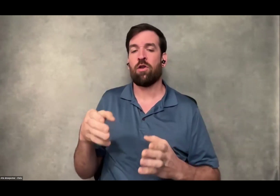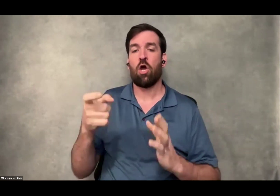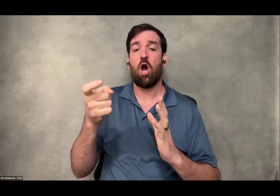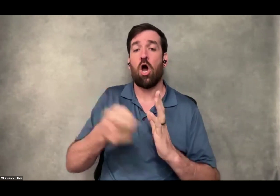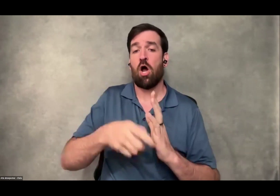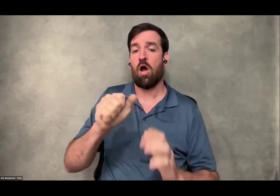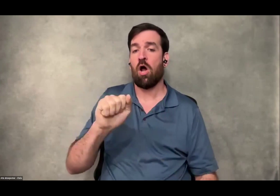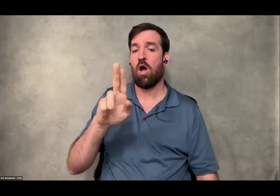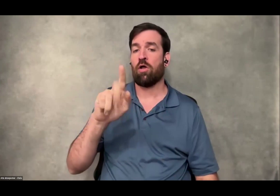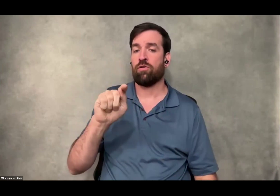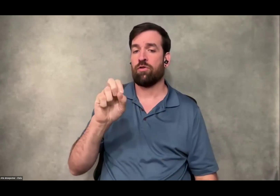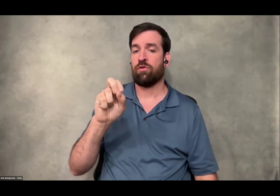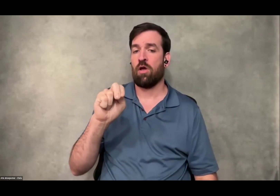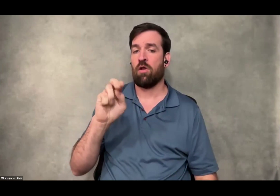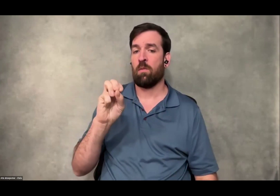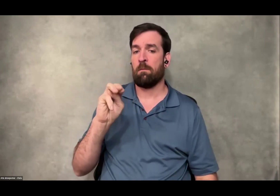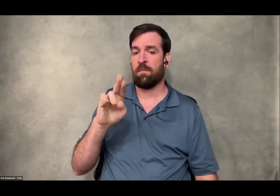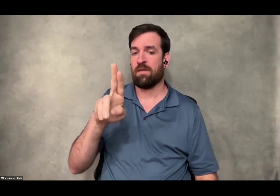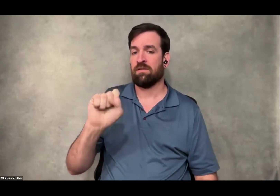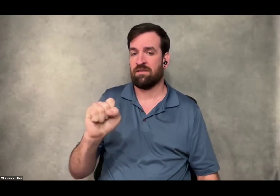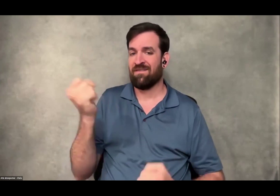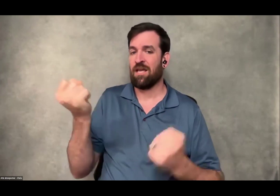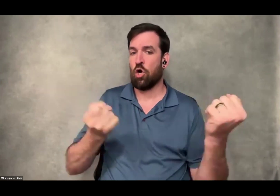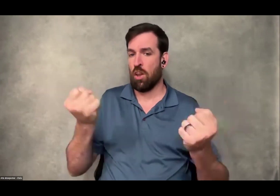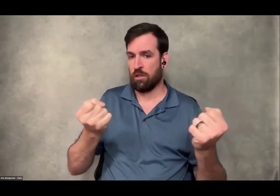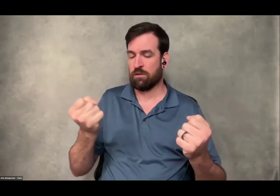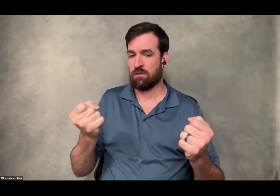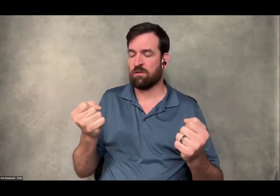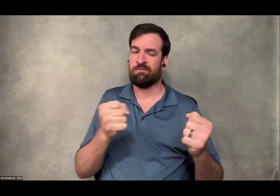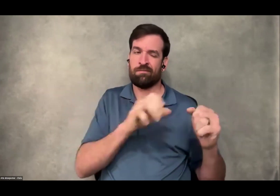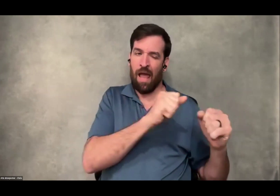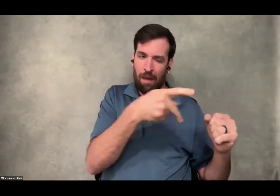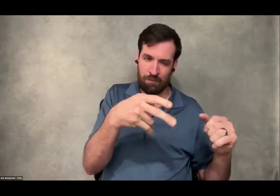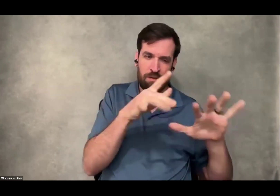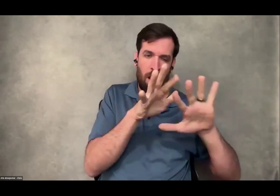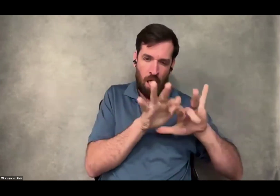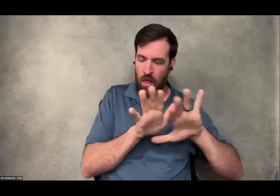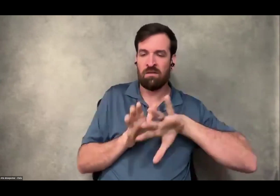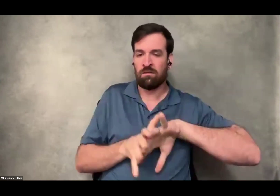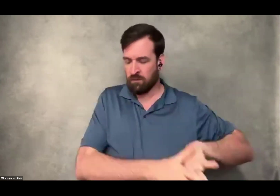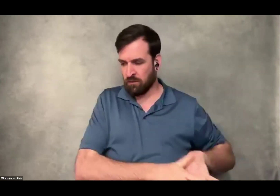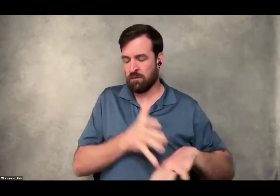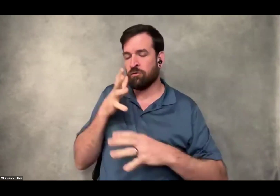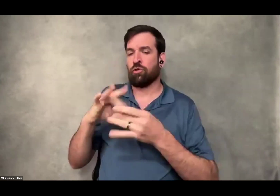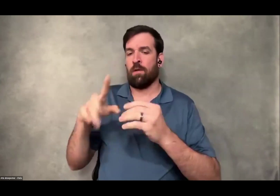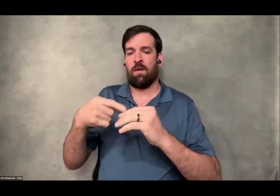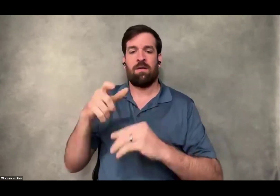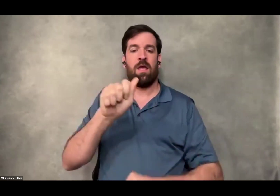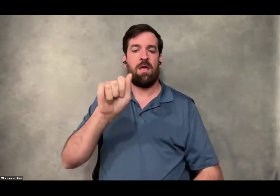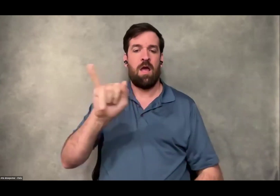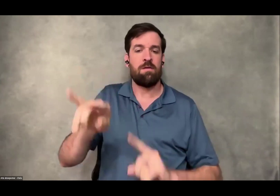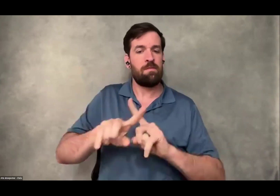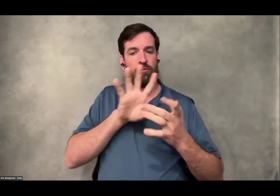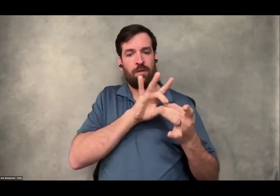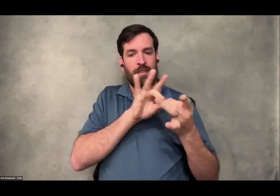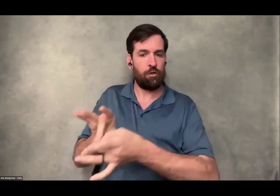be it's going to be a departure from apps and things of that nature. We're going to talk about artificial intelligence, but